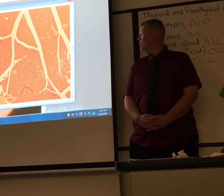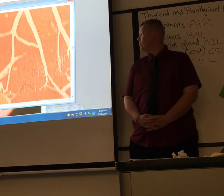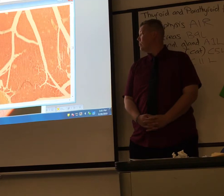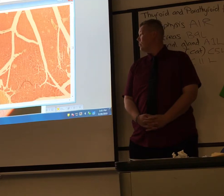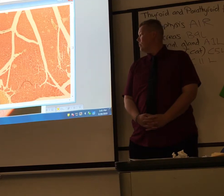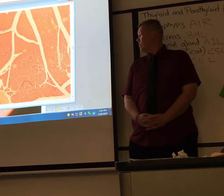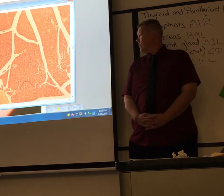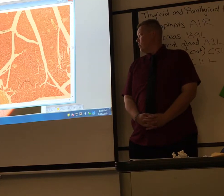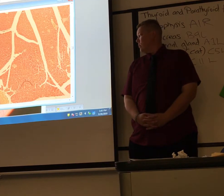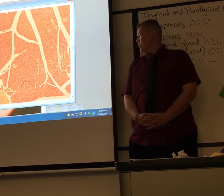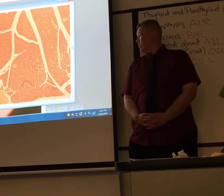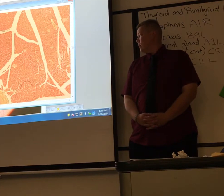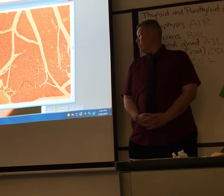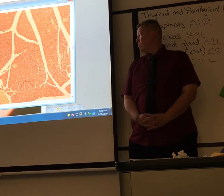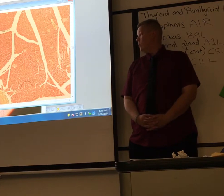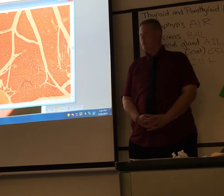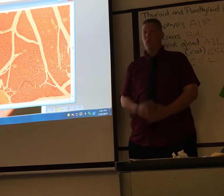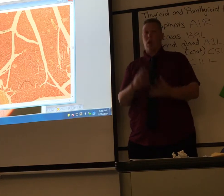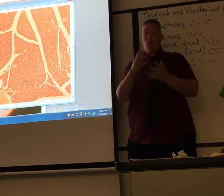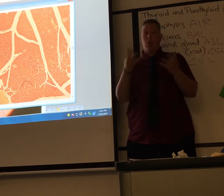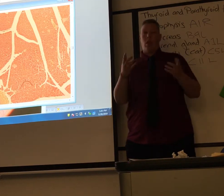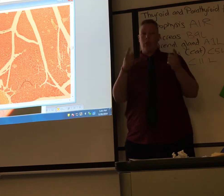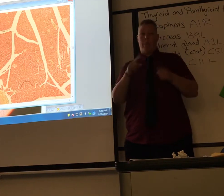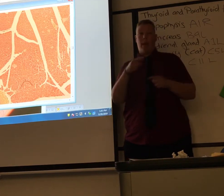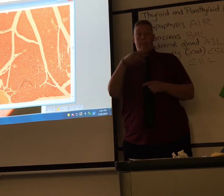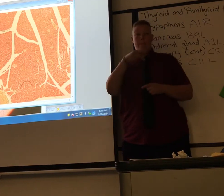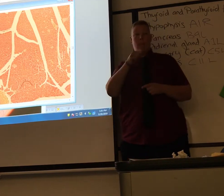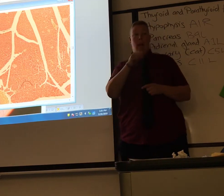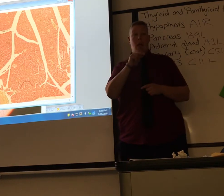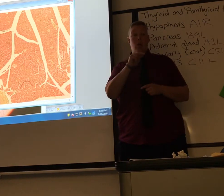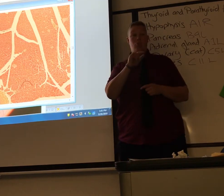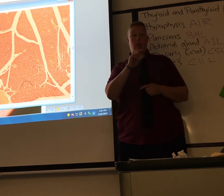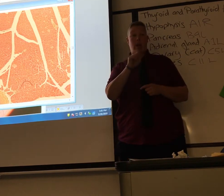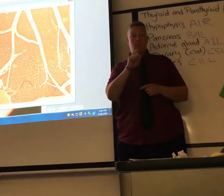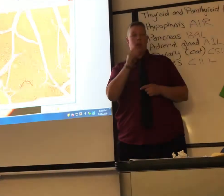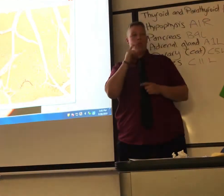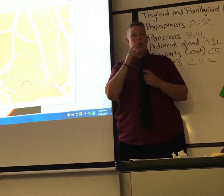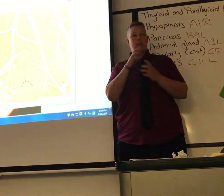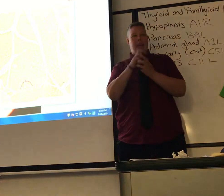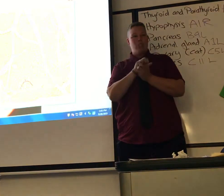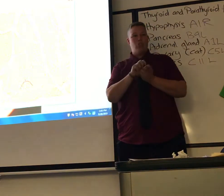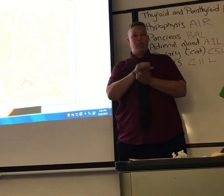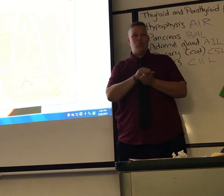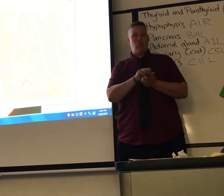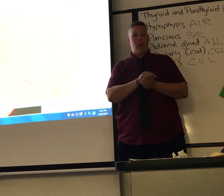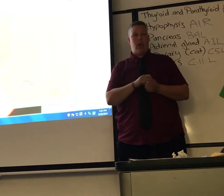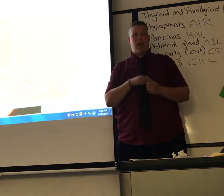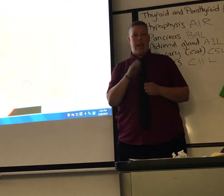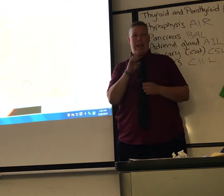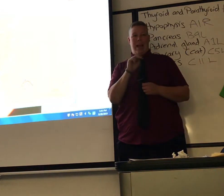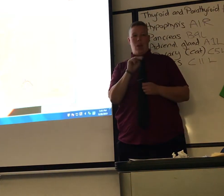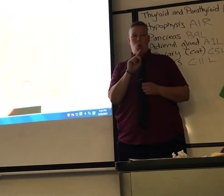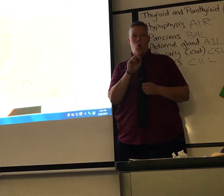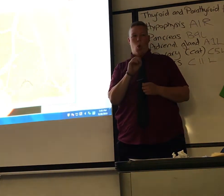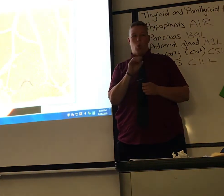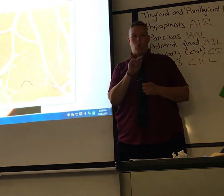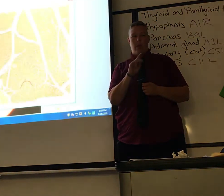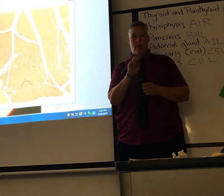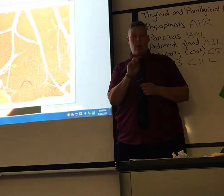Okay, a lot of things here. The pancreas is for digestion and for endocrine function. We're interested in how the hormones that